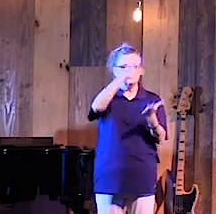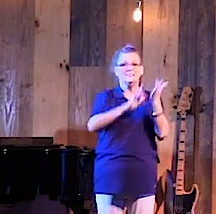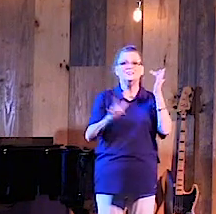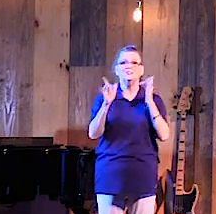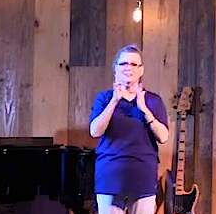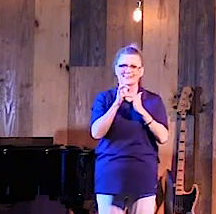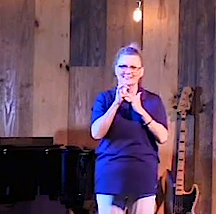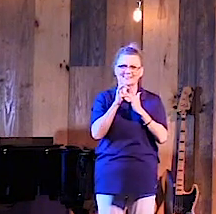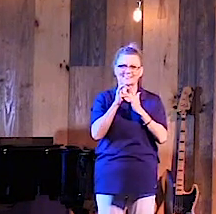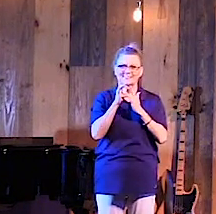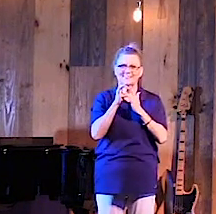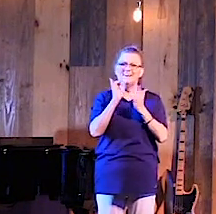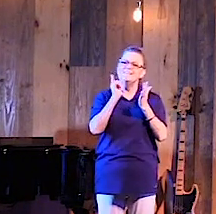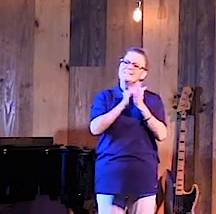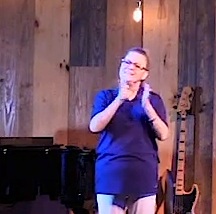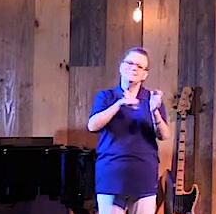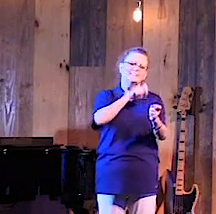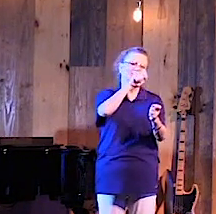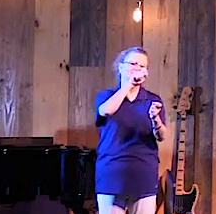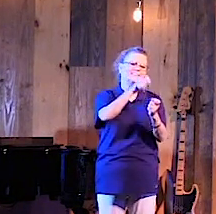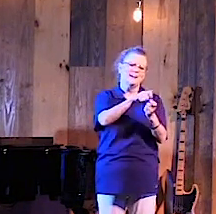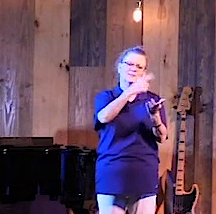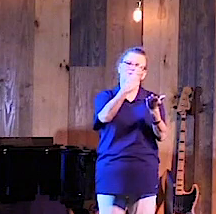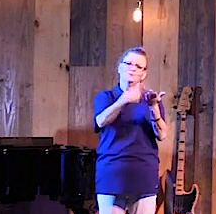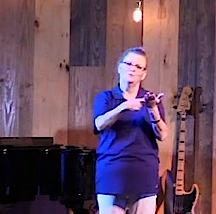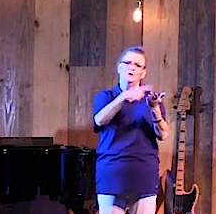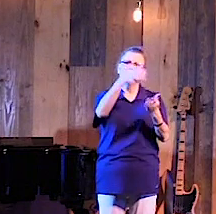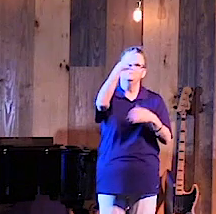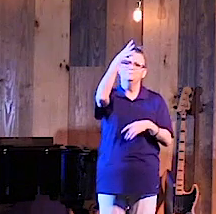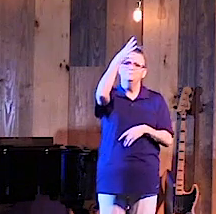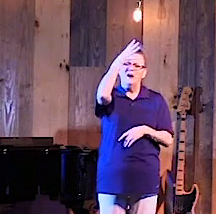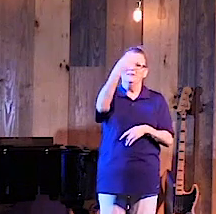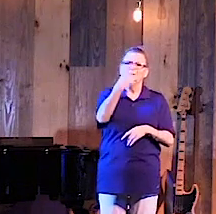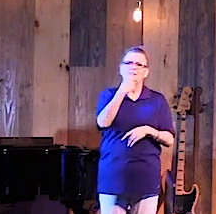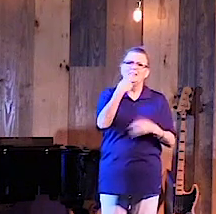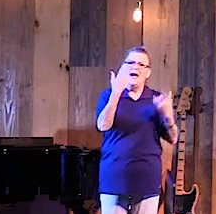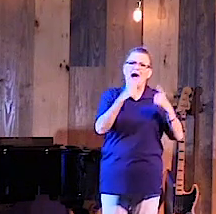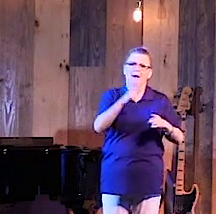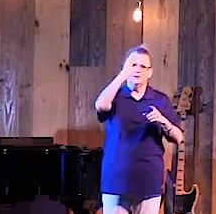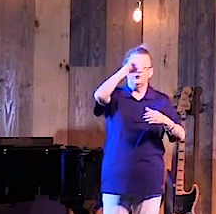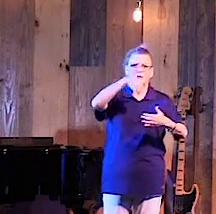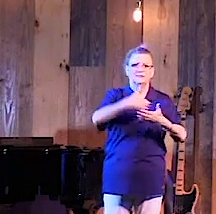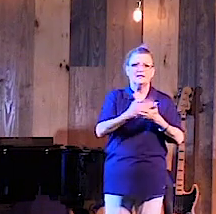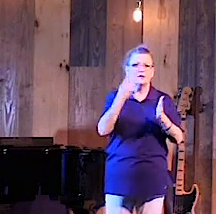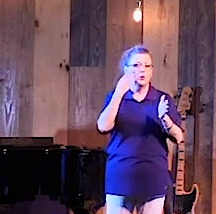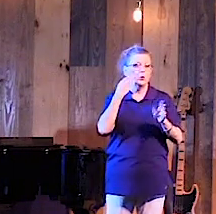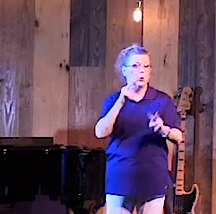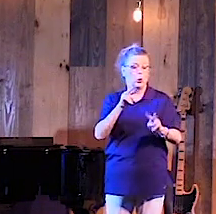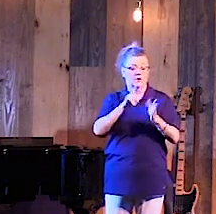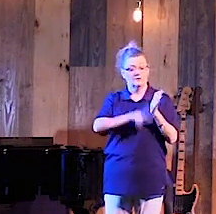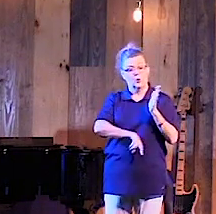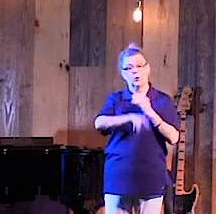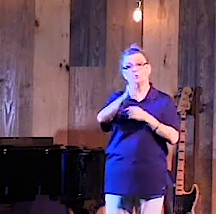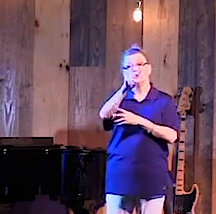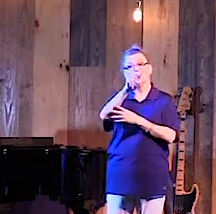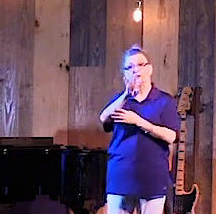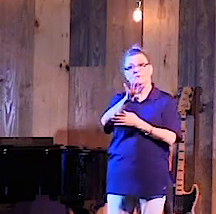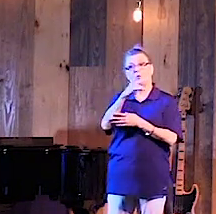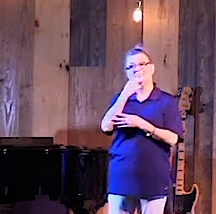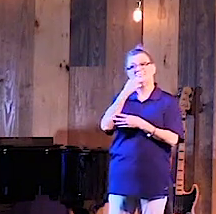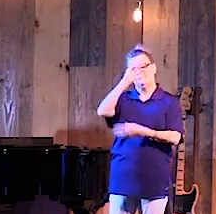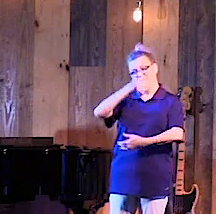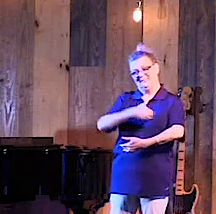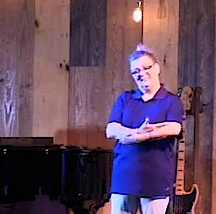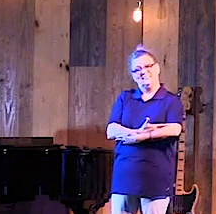that's exactly what the Father said had happened to his son. Because look in verse 24. For this son of mine